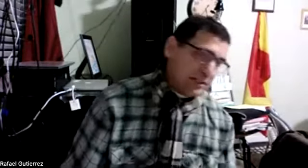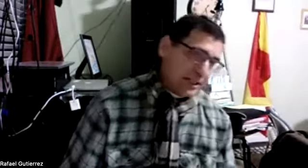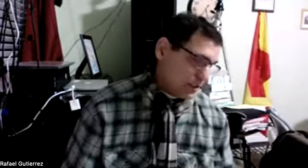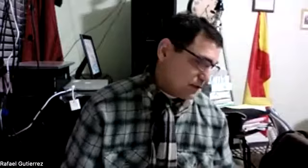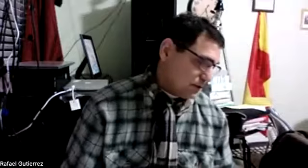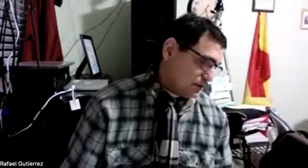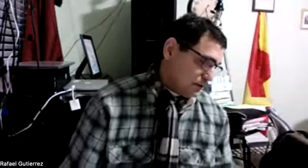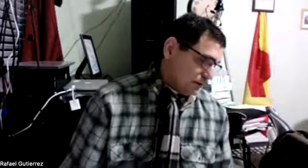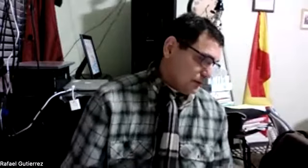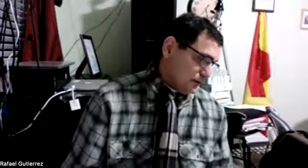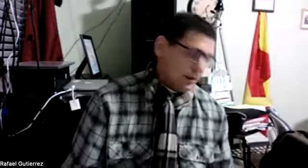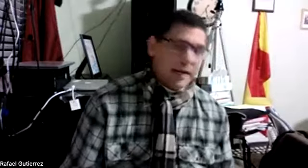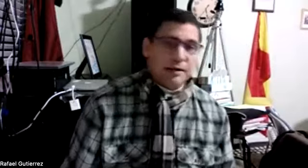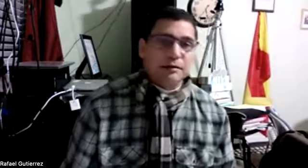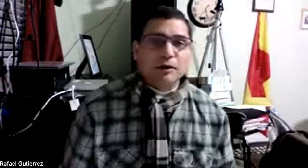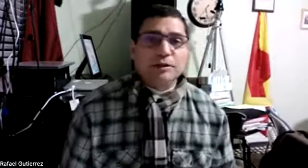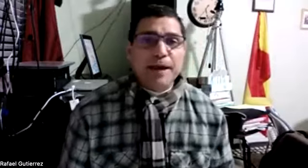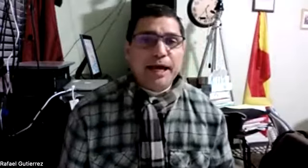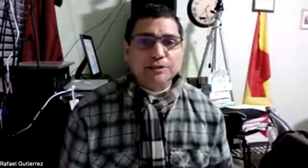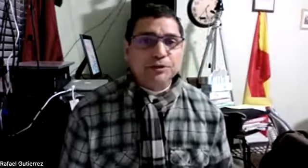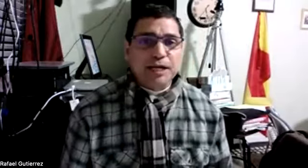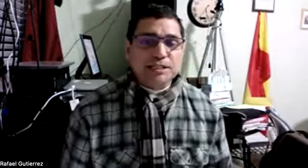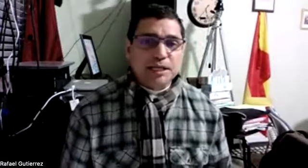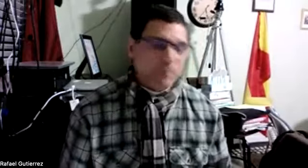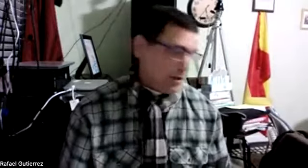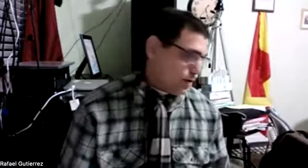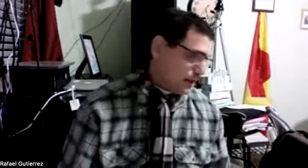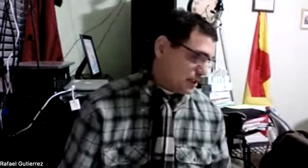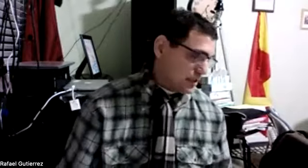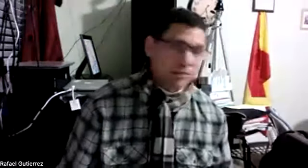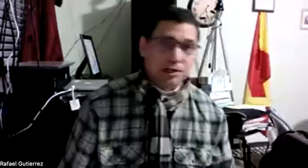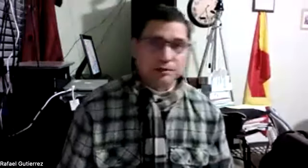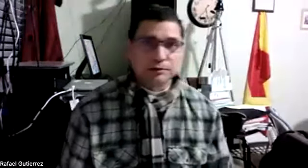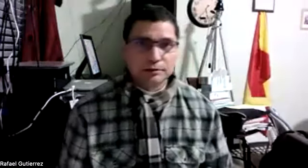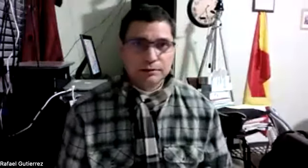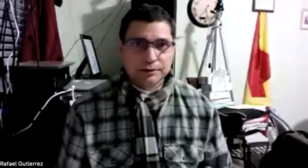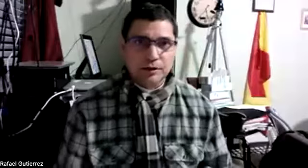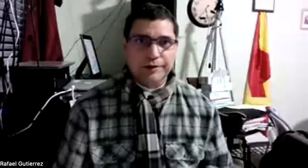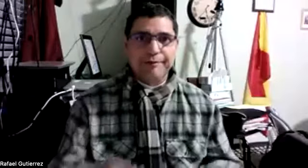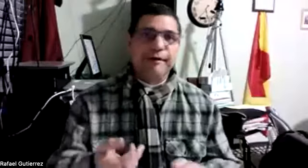restless. Like on the bed, you can't sleep and you are toss and turn. You know, you are,